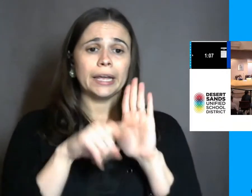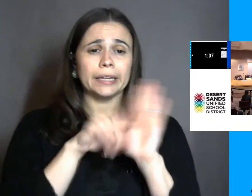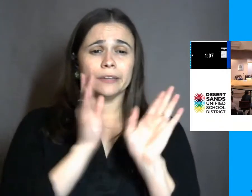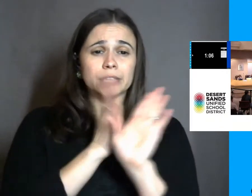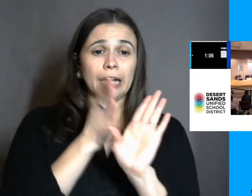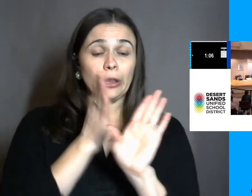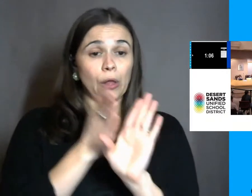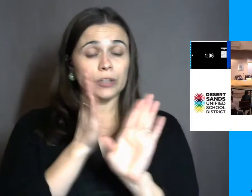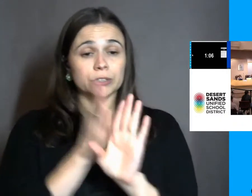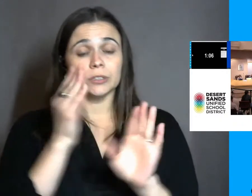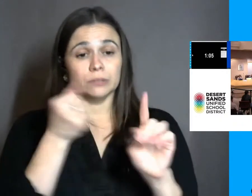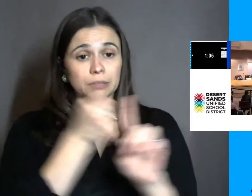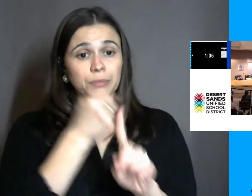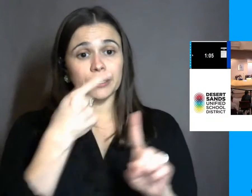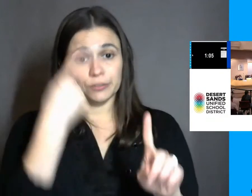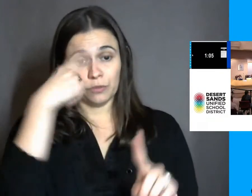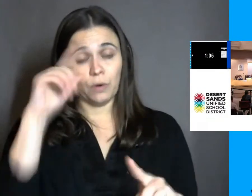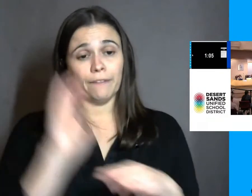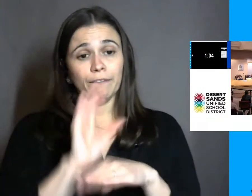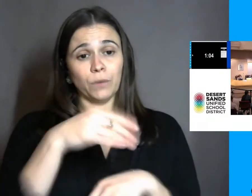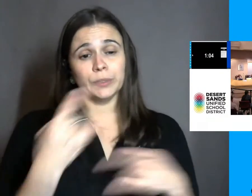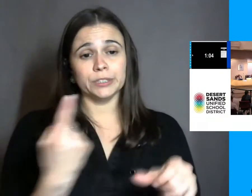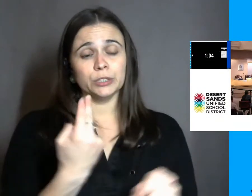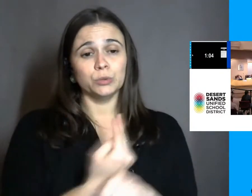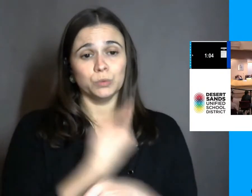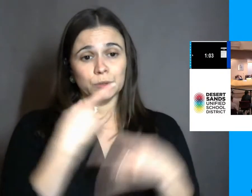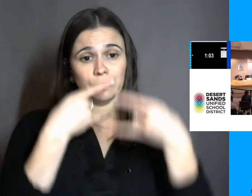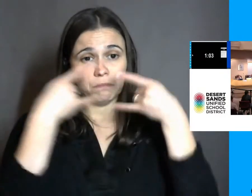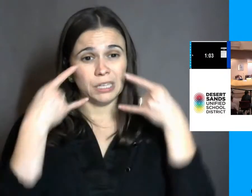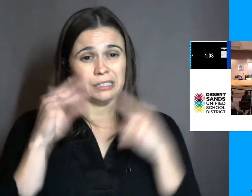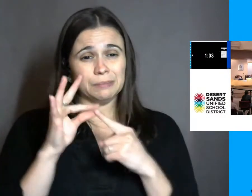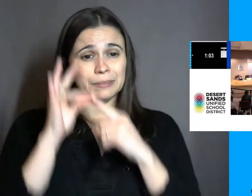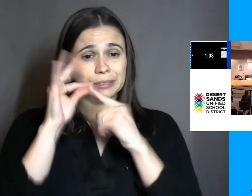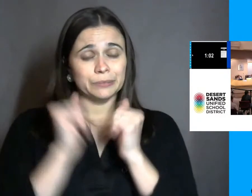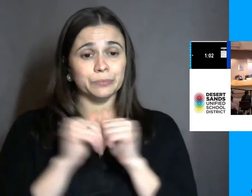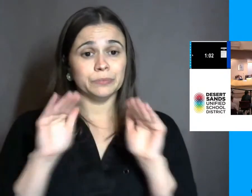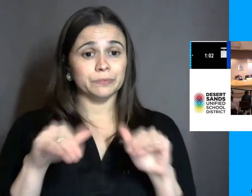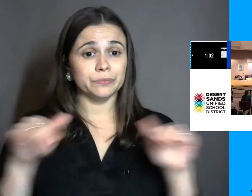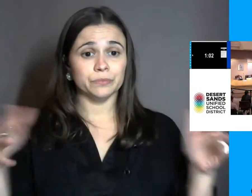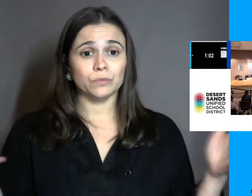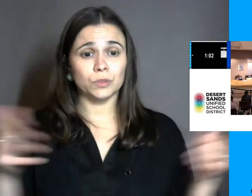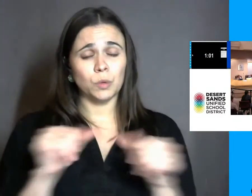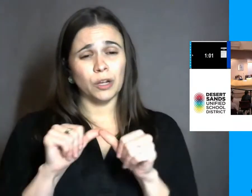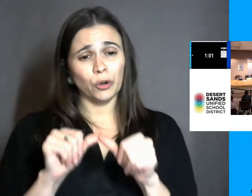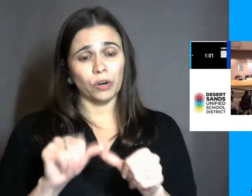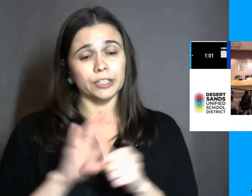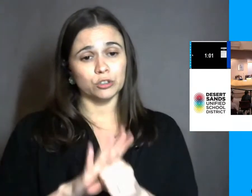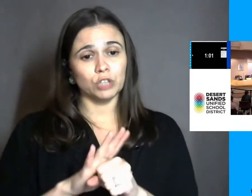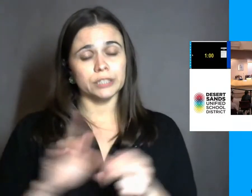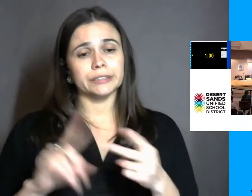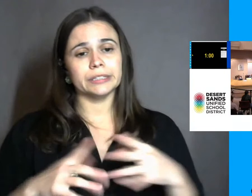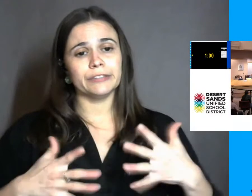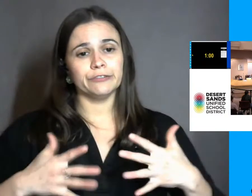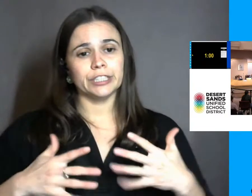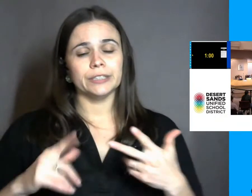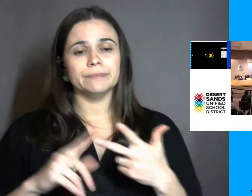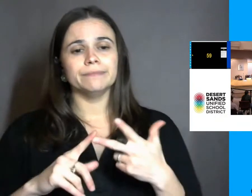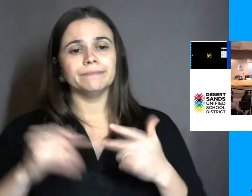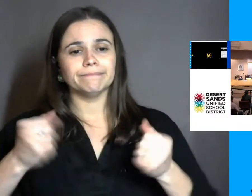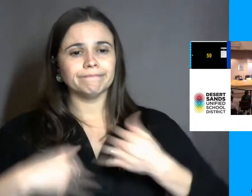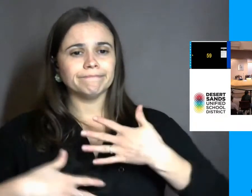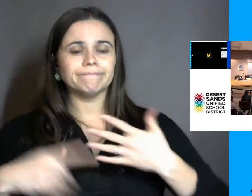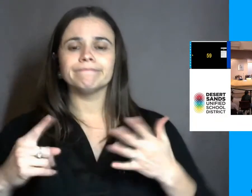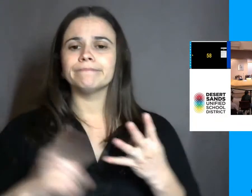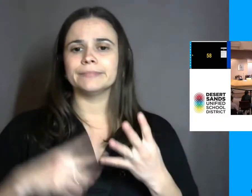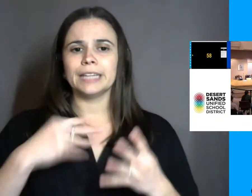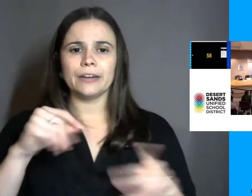mask usage, especially among children, which include chronic stress, fear, anxiety, and activation of the